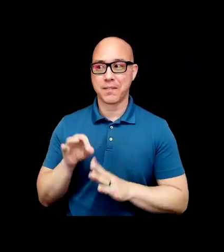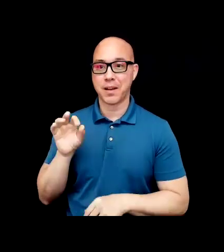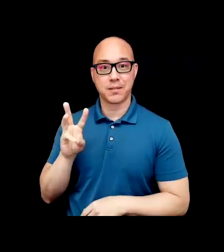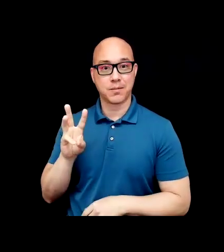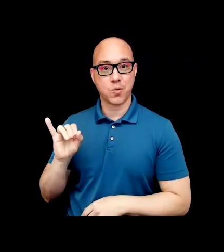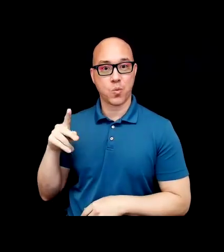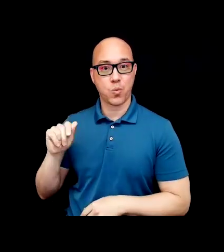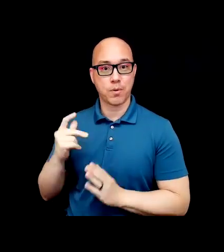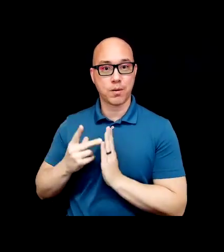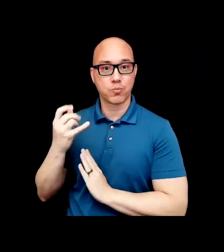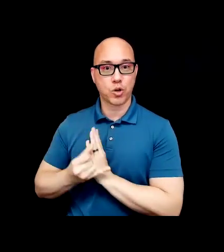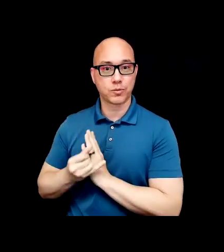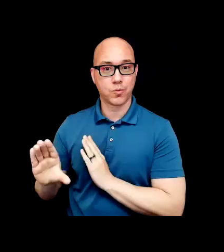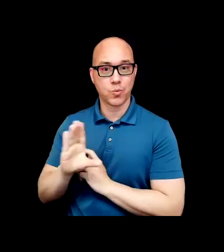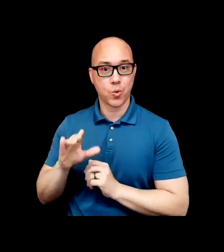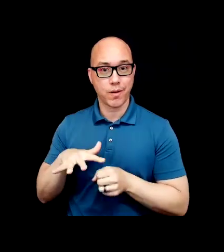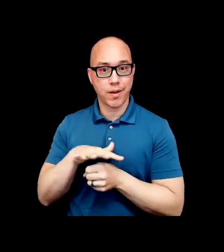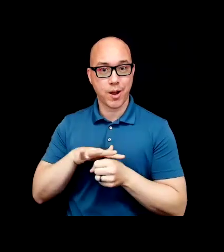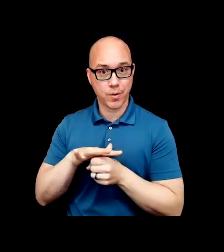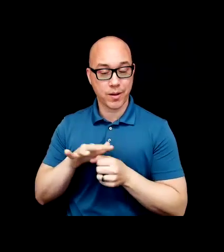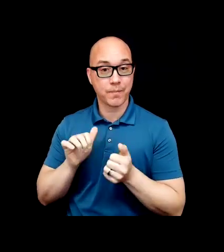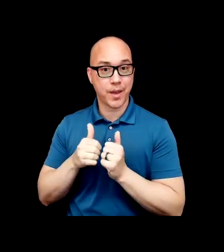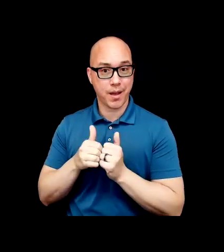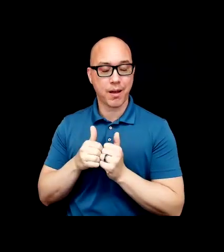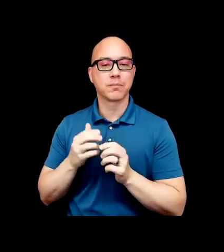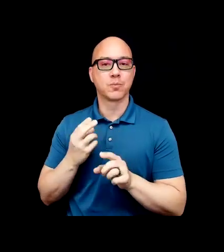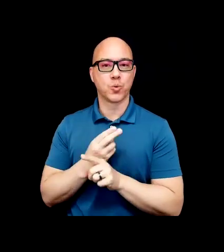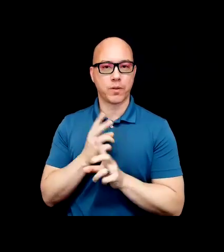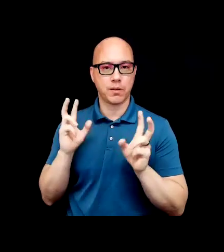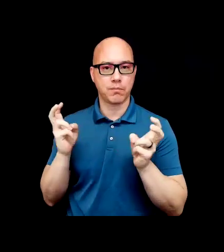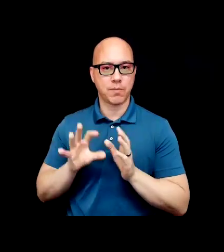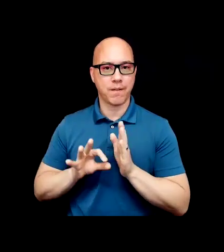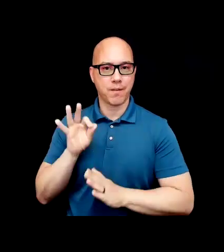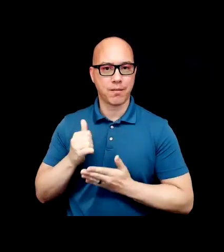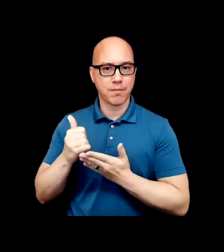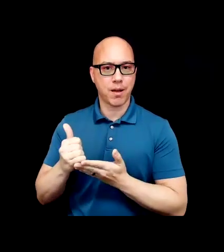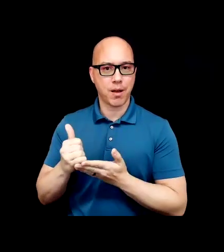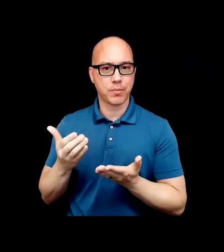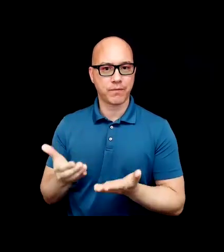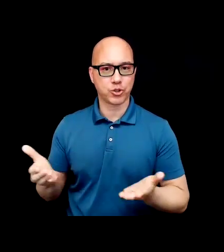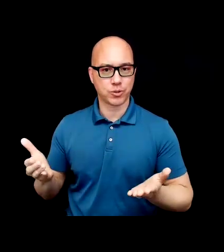your area by using the Find Help feature at